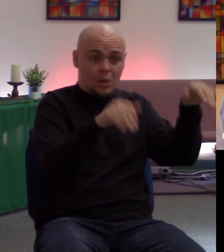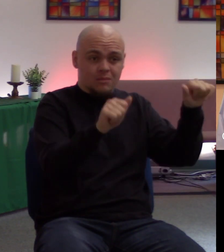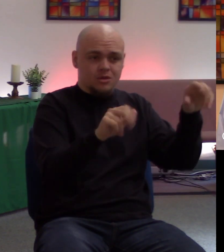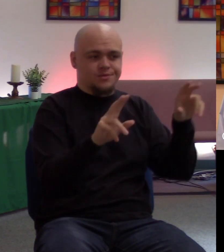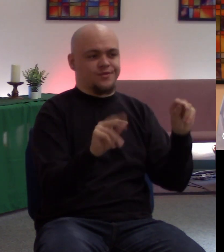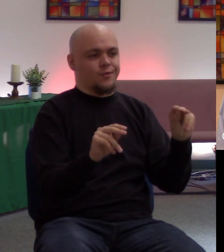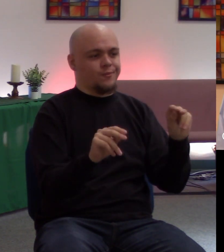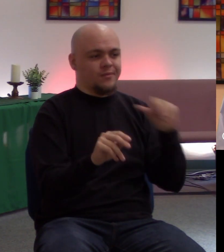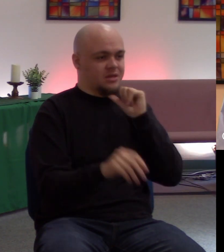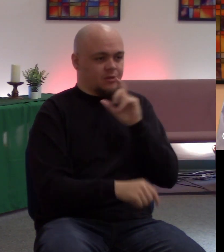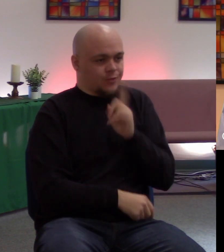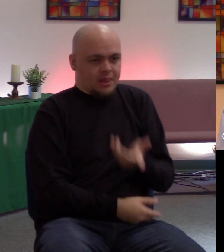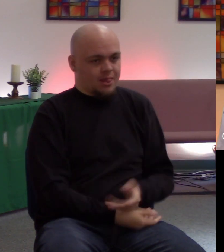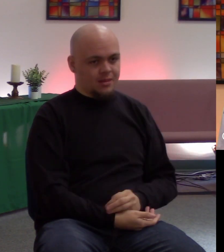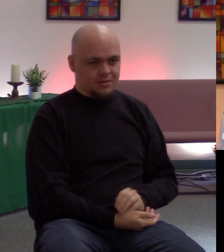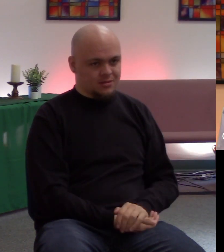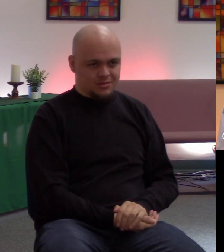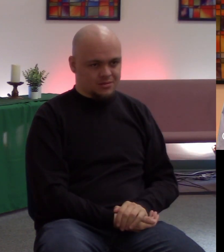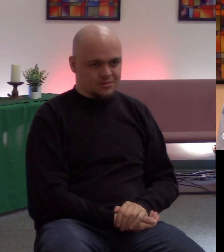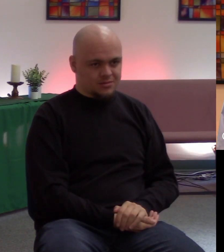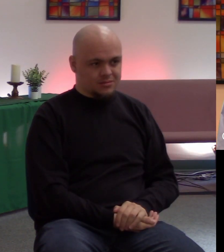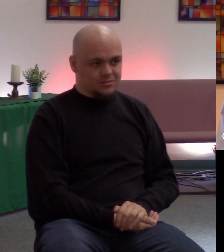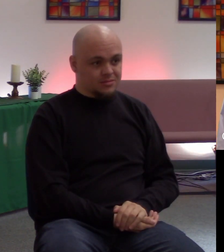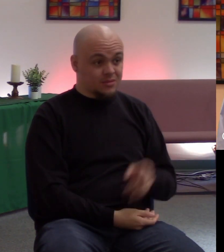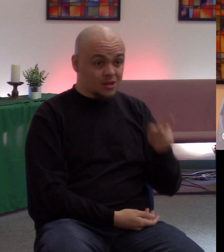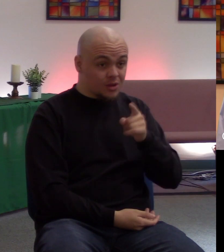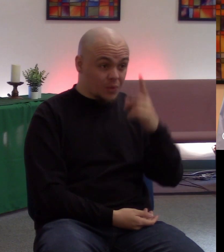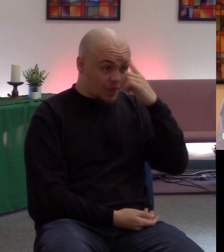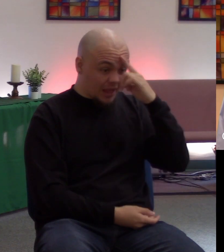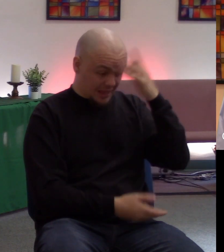And the reality is there is no rapture.